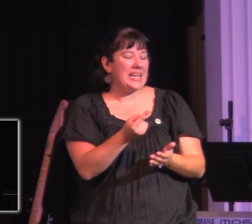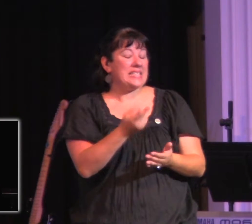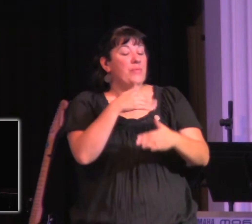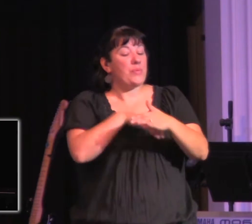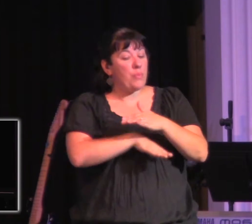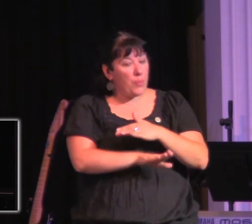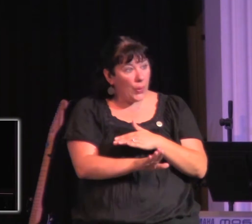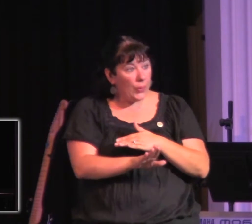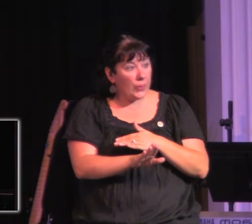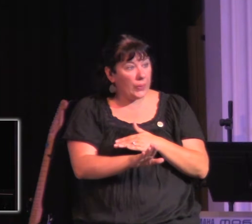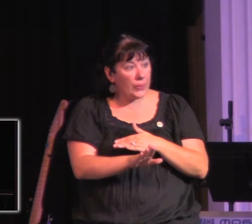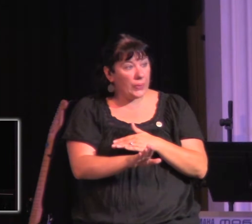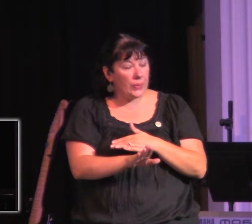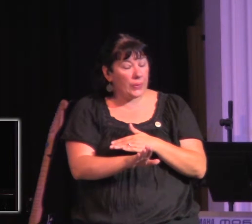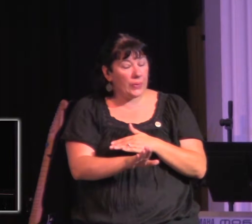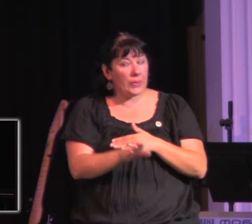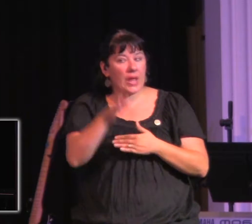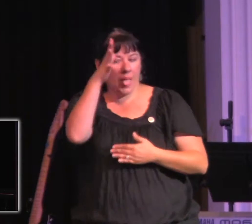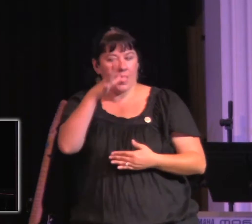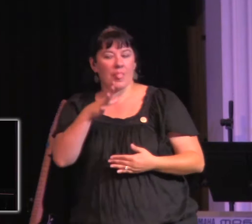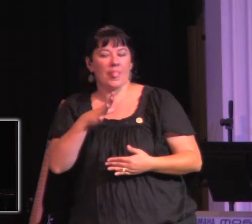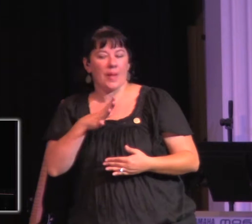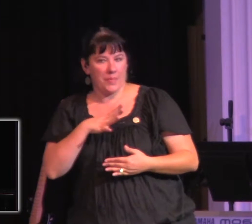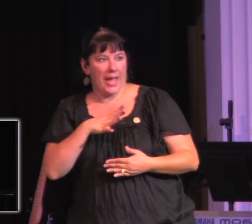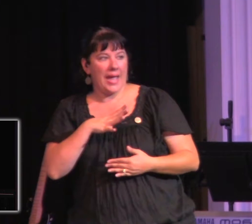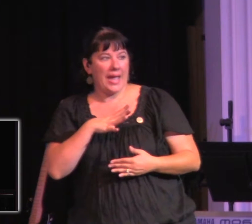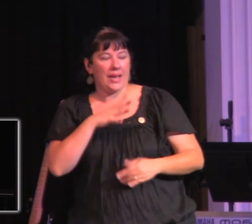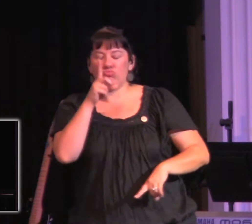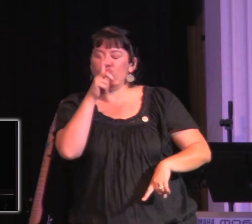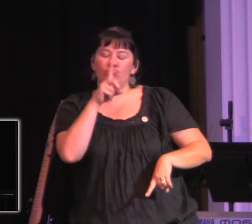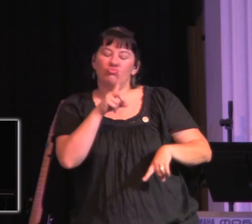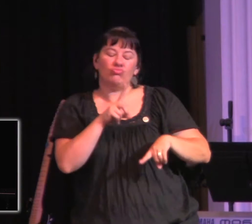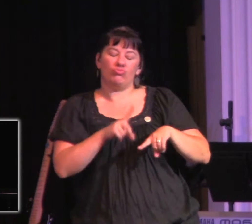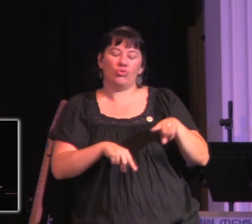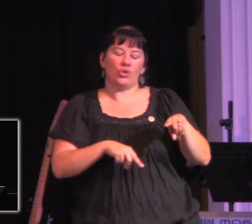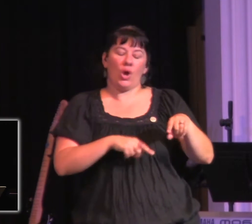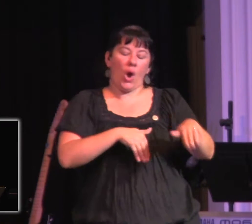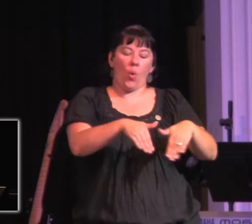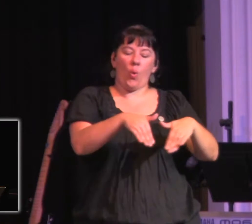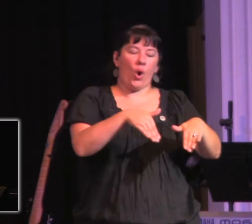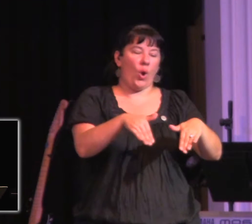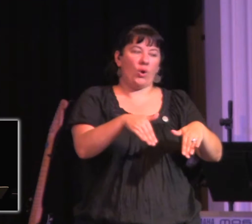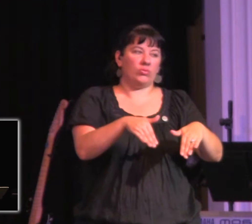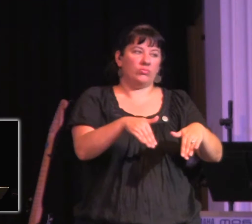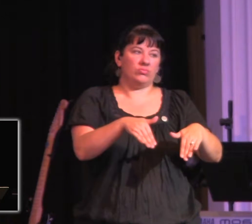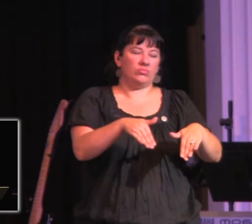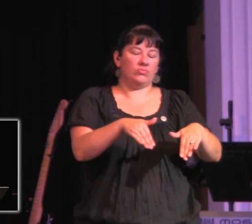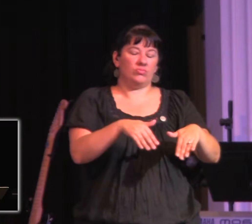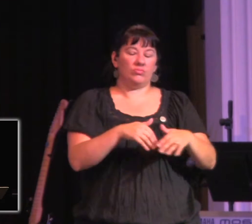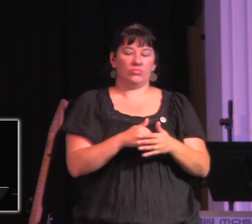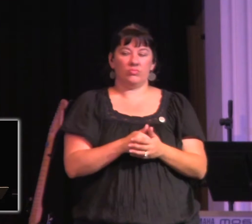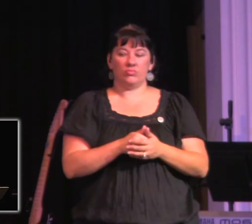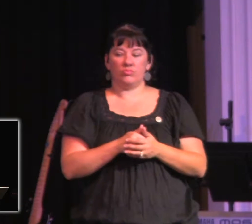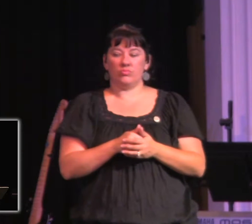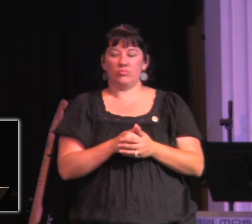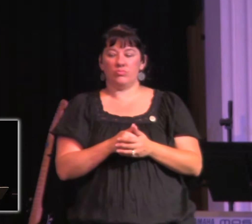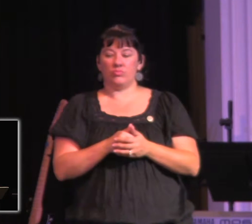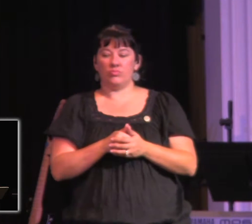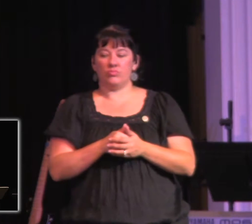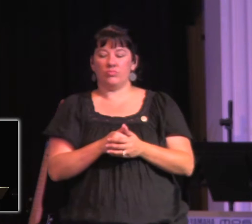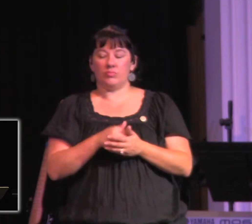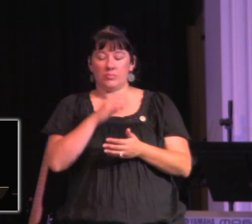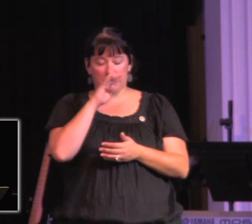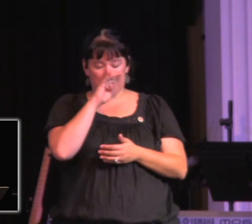may not know or remember what happened to him, it obviously negatively affected his adult